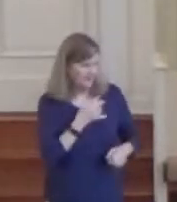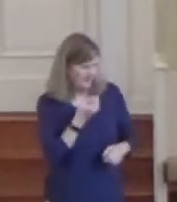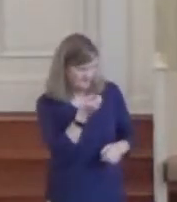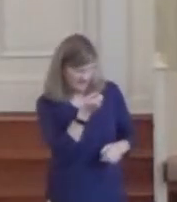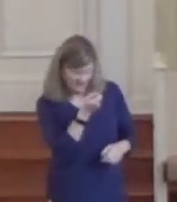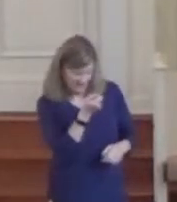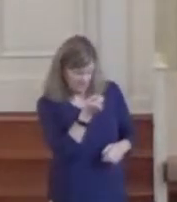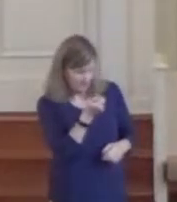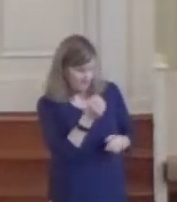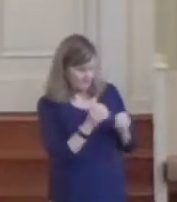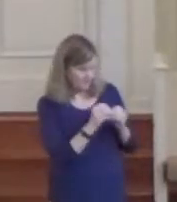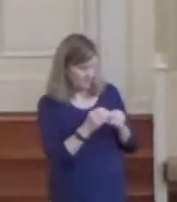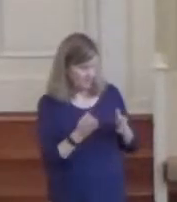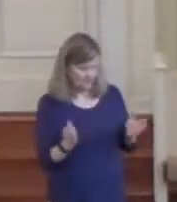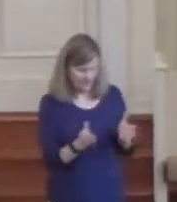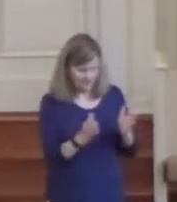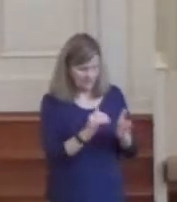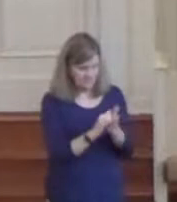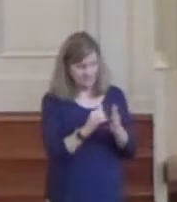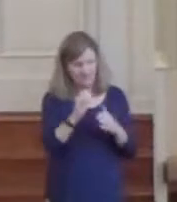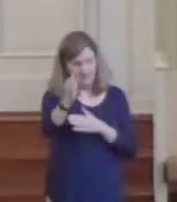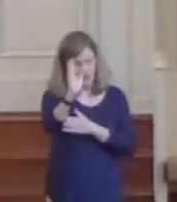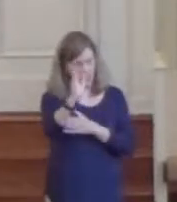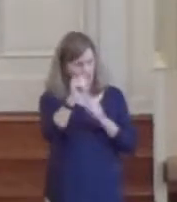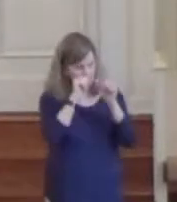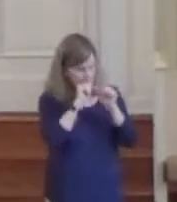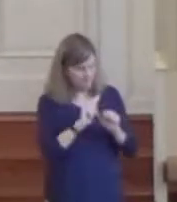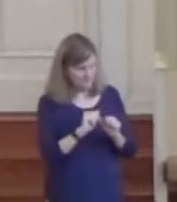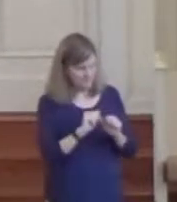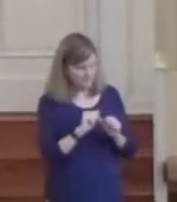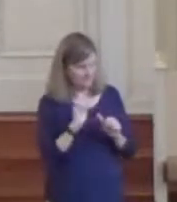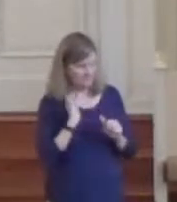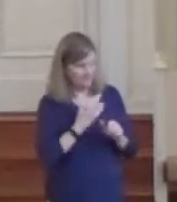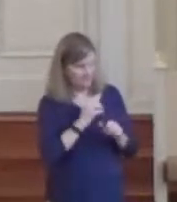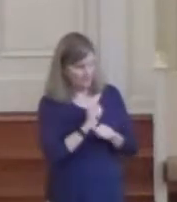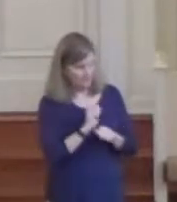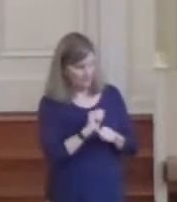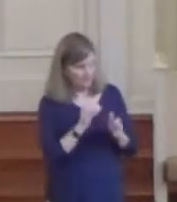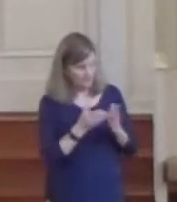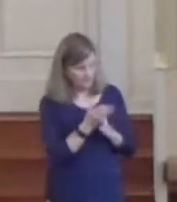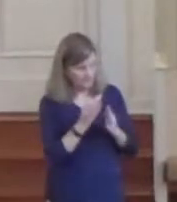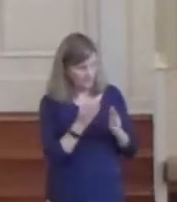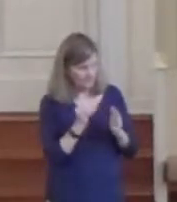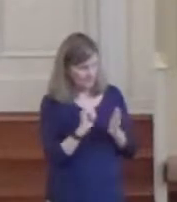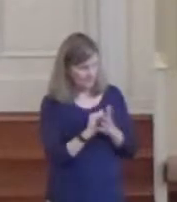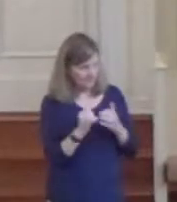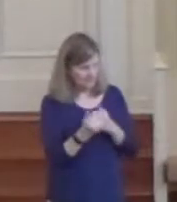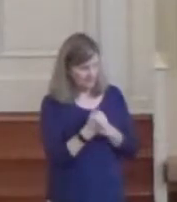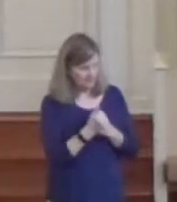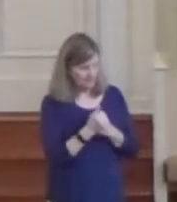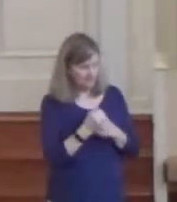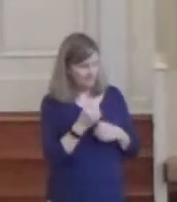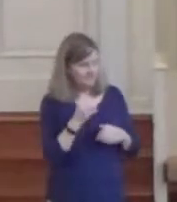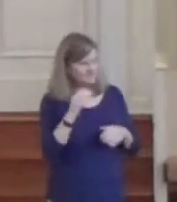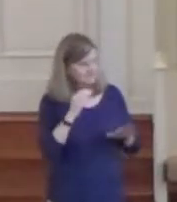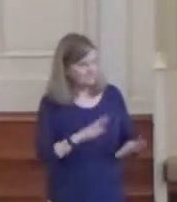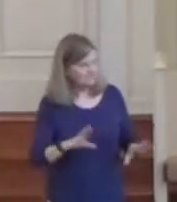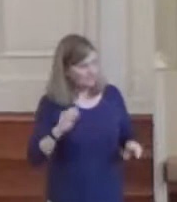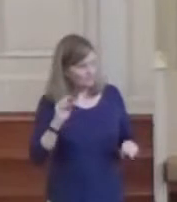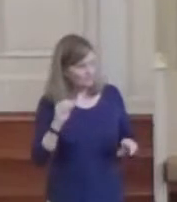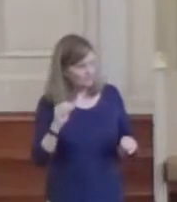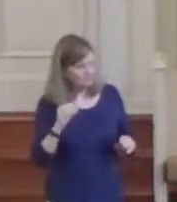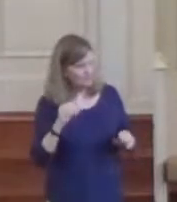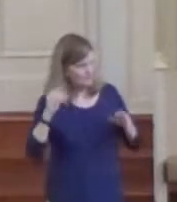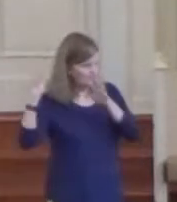just a little bit more encouraged, and God blesses the work that we do through that embrace. It's the little boy who races down from